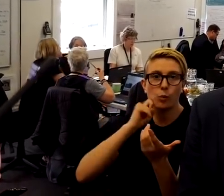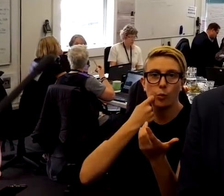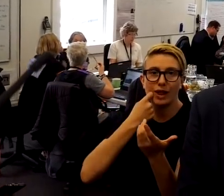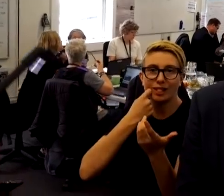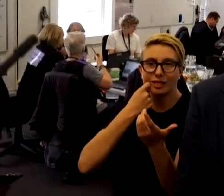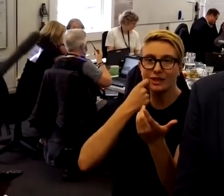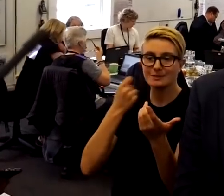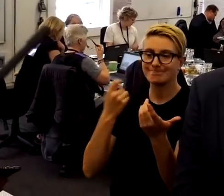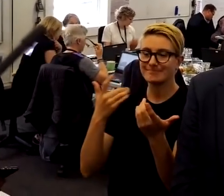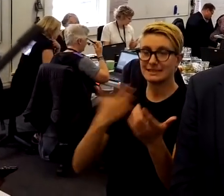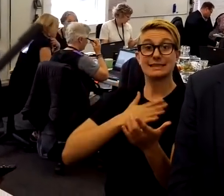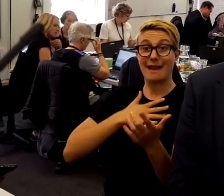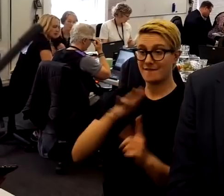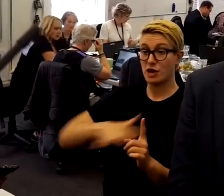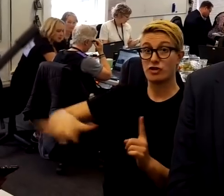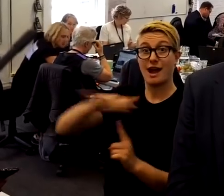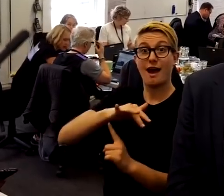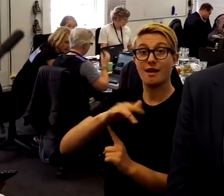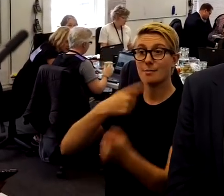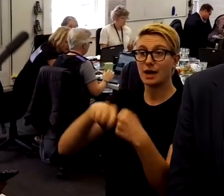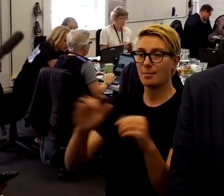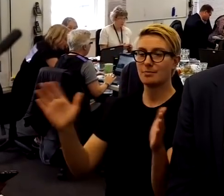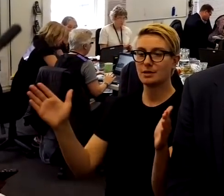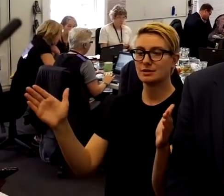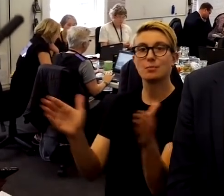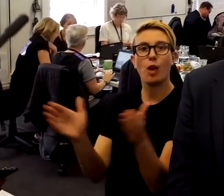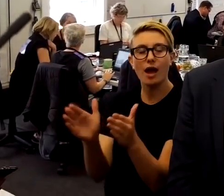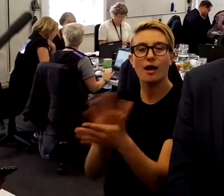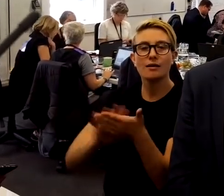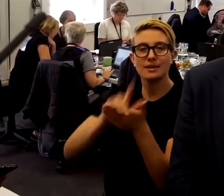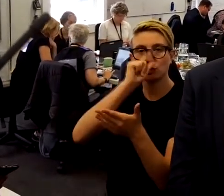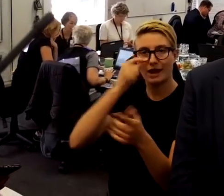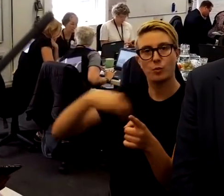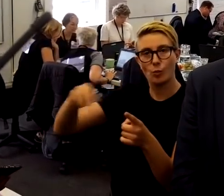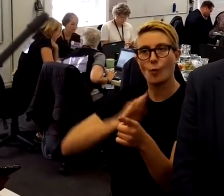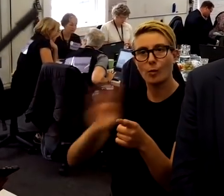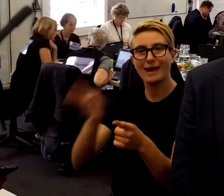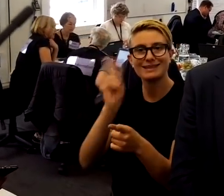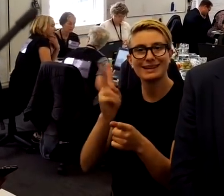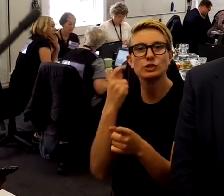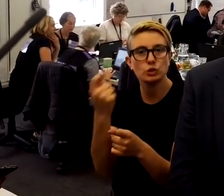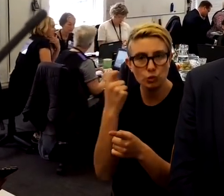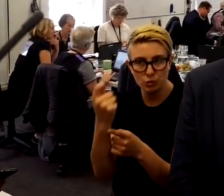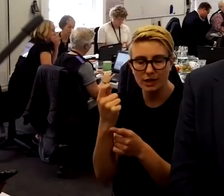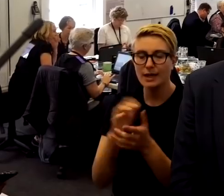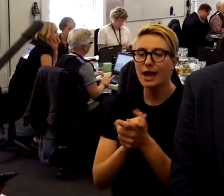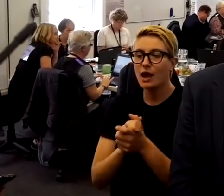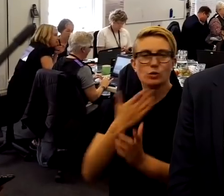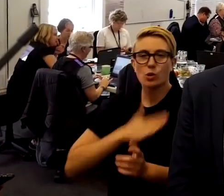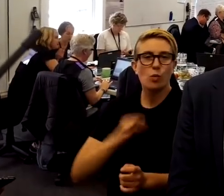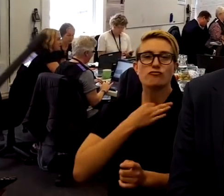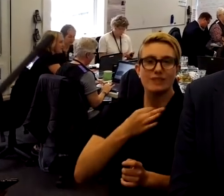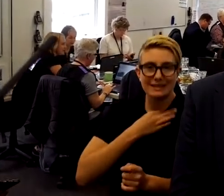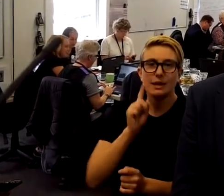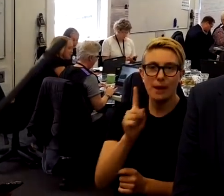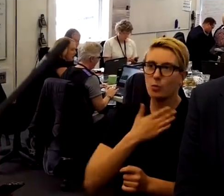information we've got today. So we've got to be very cautious about how we do this. We can't put anybody at risk, but we're also critically aware of the impact this is